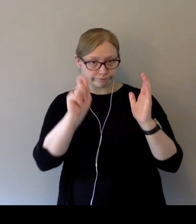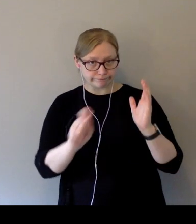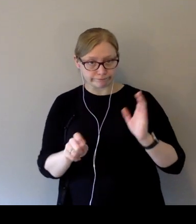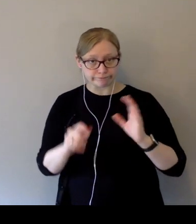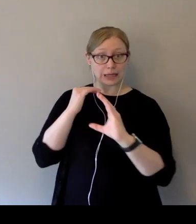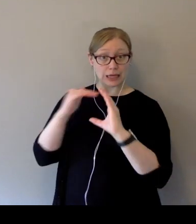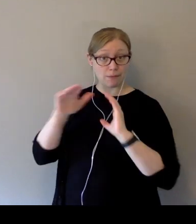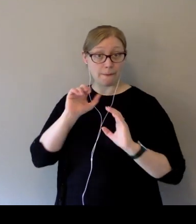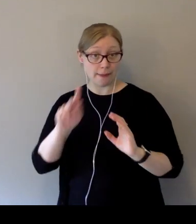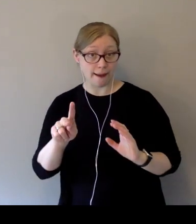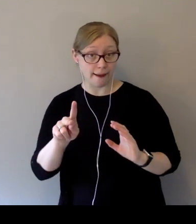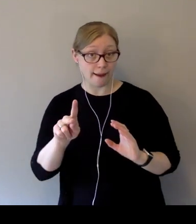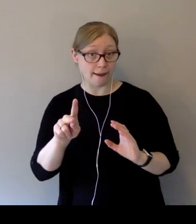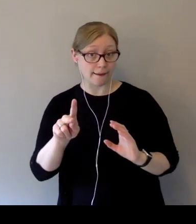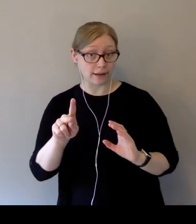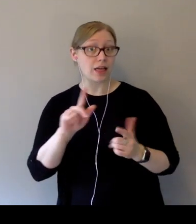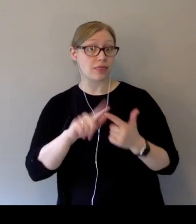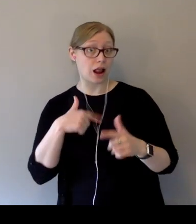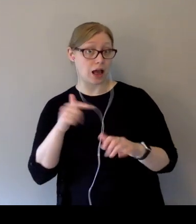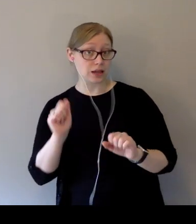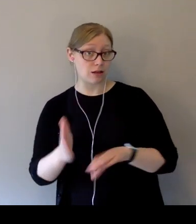to me, and I will change your grade.